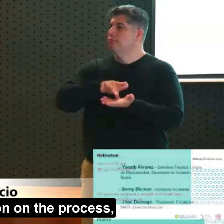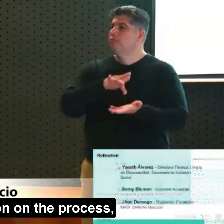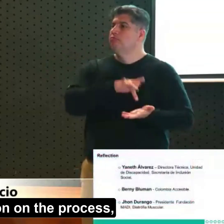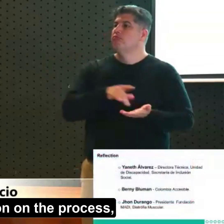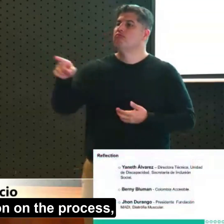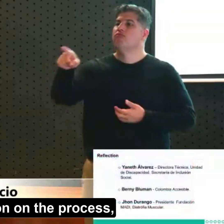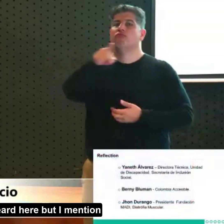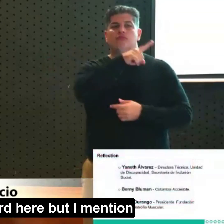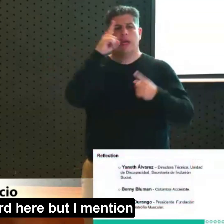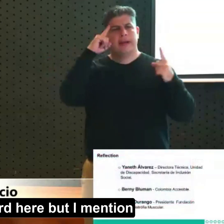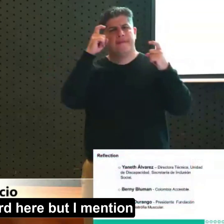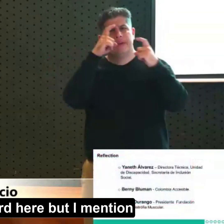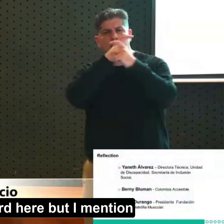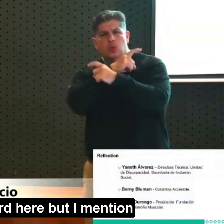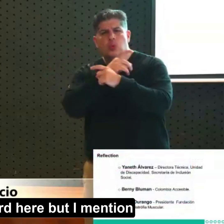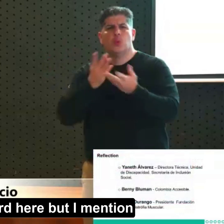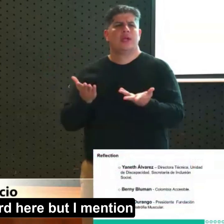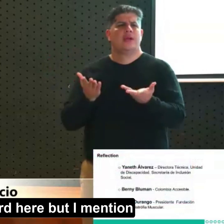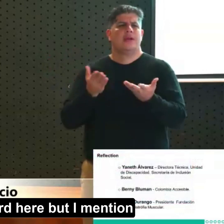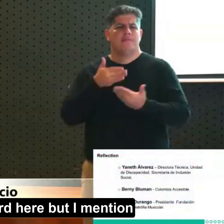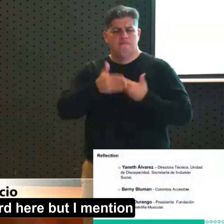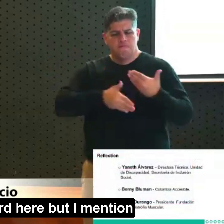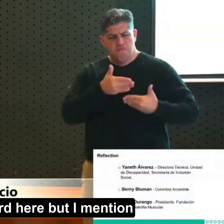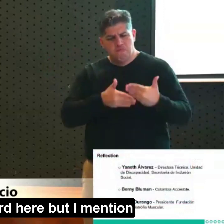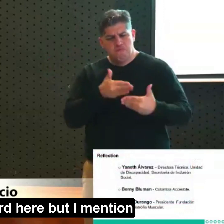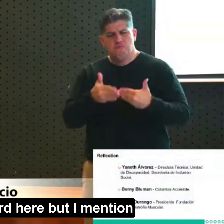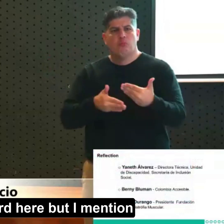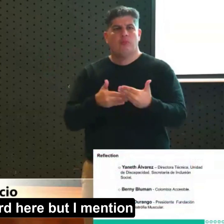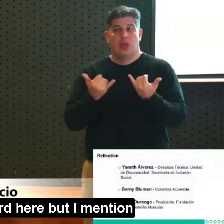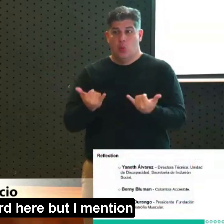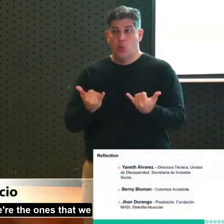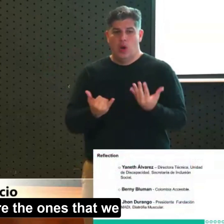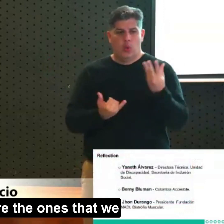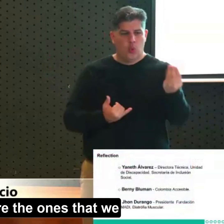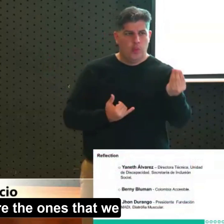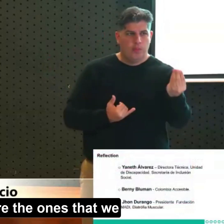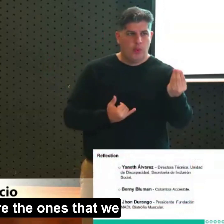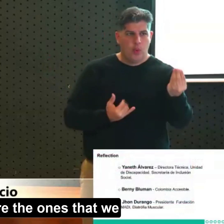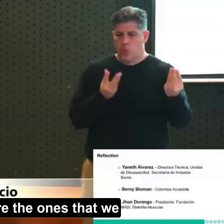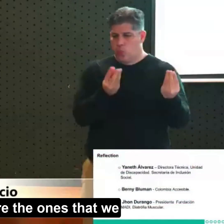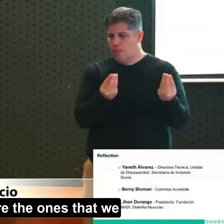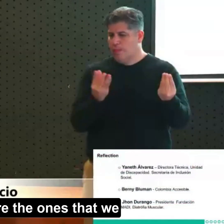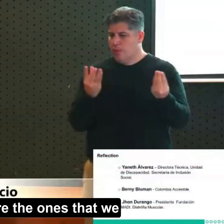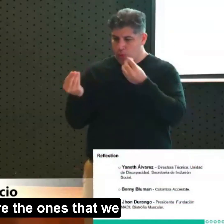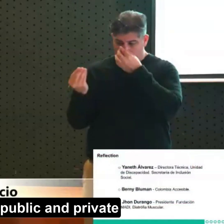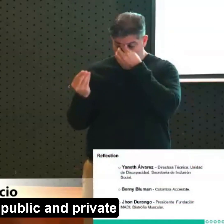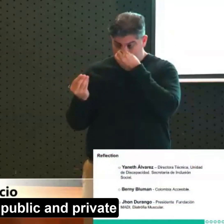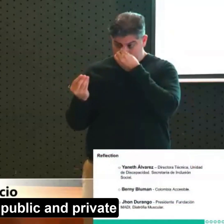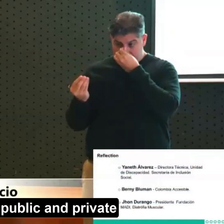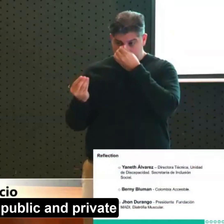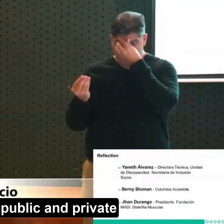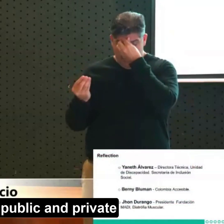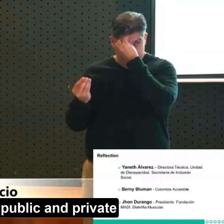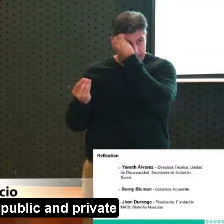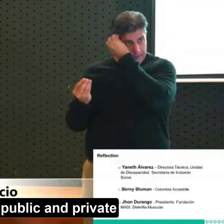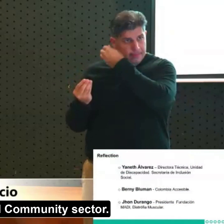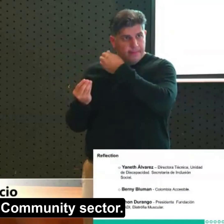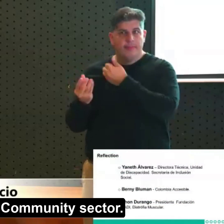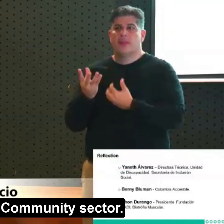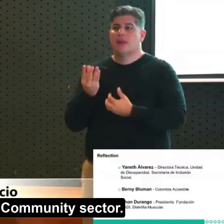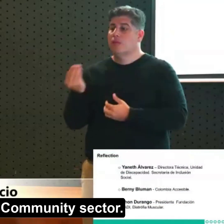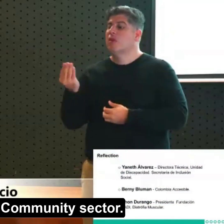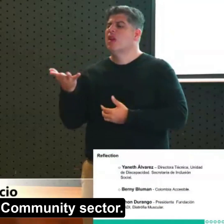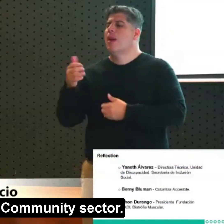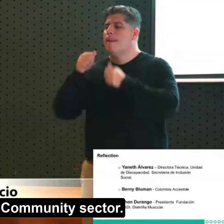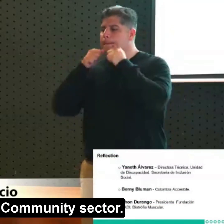reflections, thoughts on the process, what we heard here. Once again, these 3 groups that I mentioned, which were the ones that we worked with, public and private